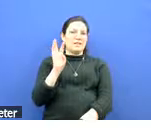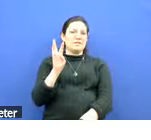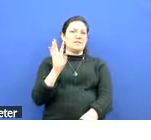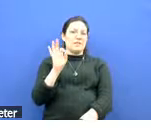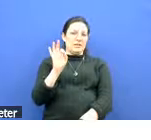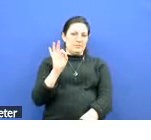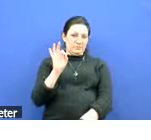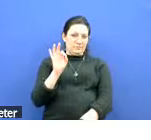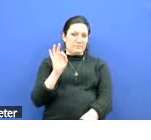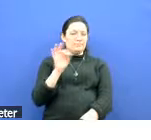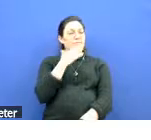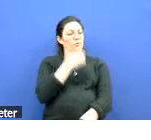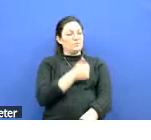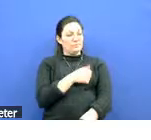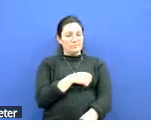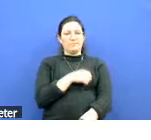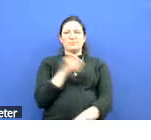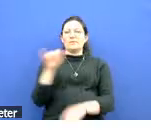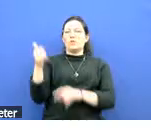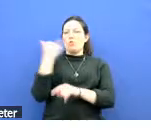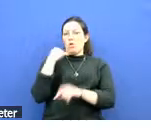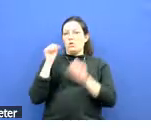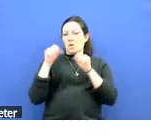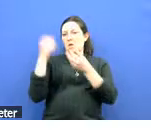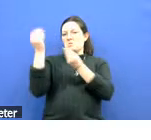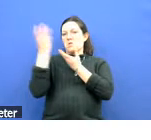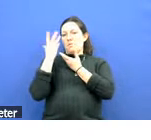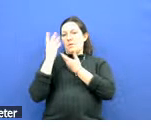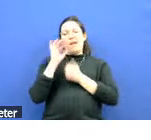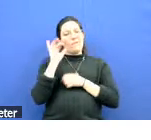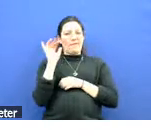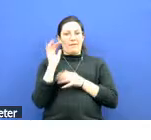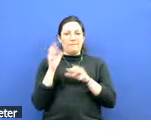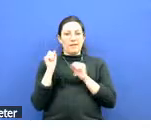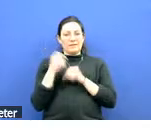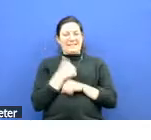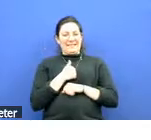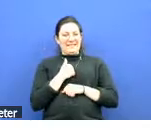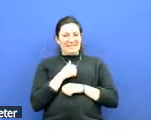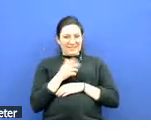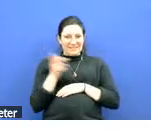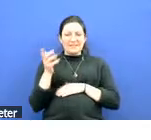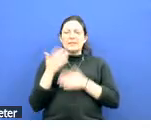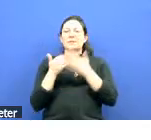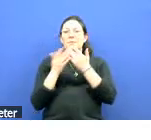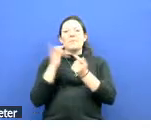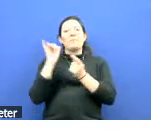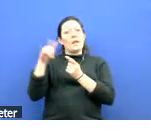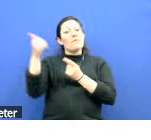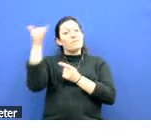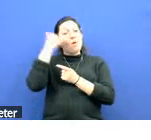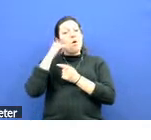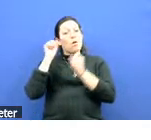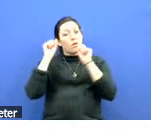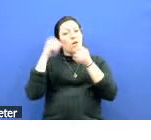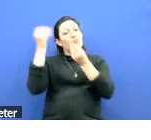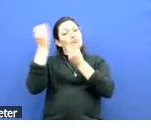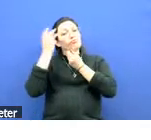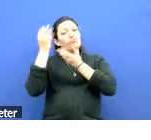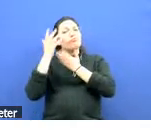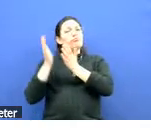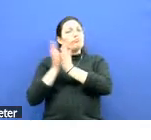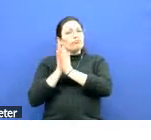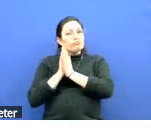603-325-5869. Thanks. Wasn't fast intention. So, but we'll field those calls. All